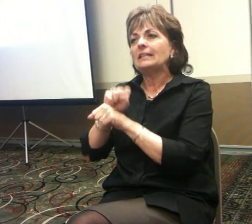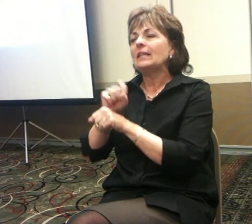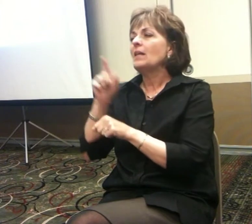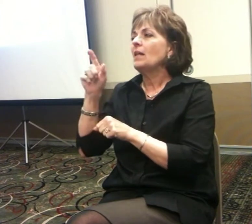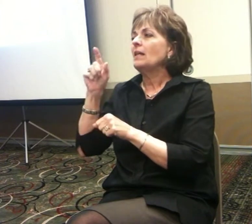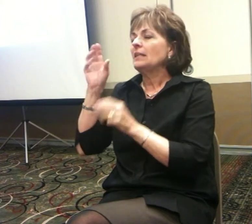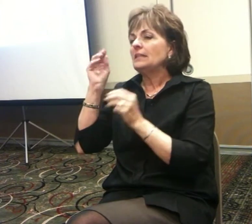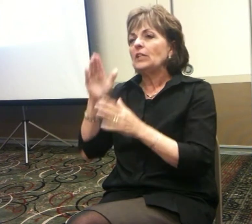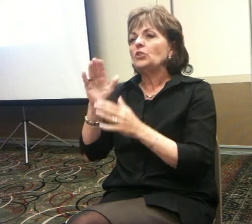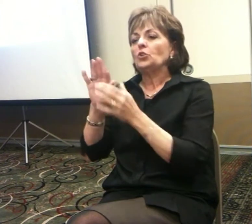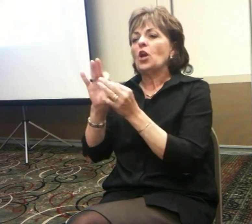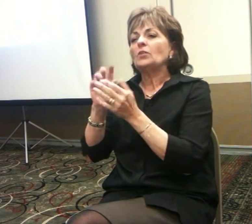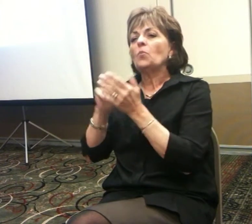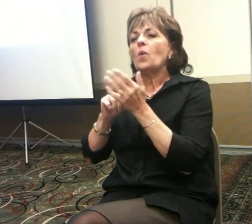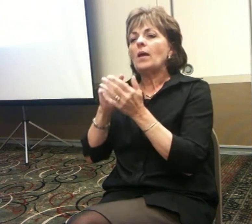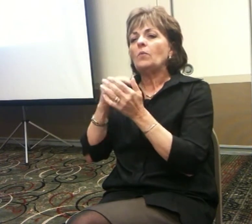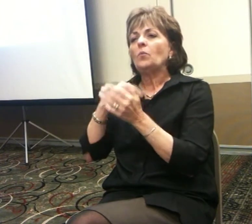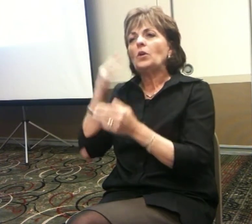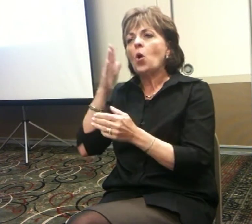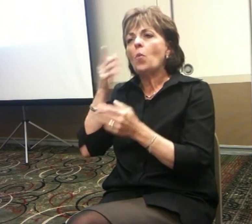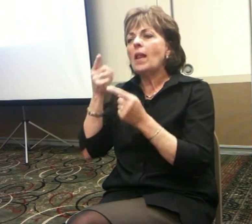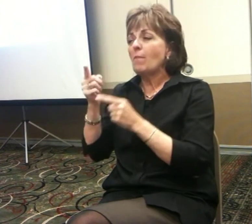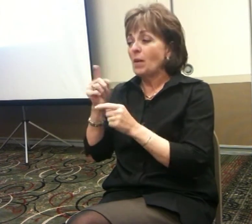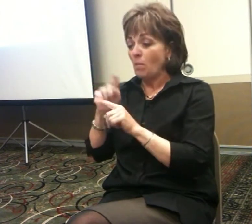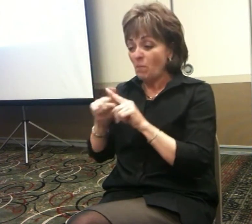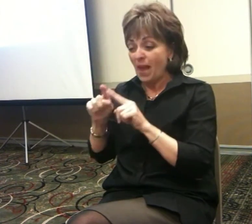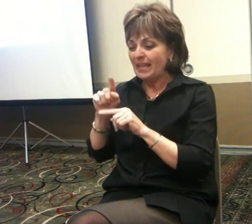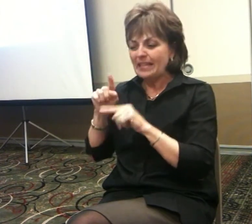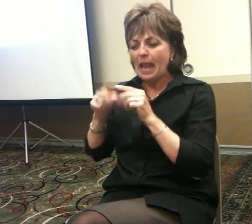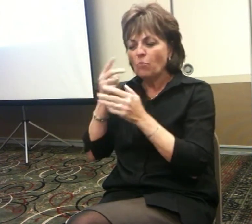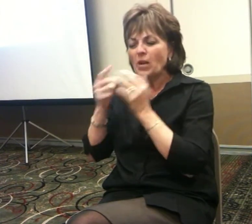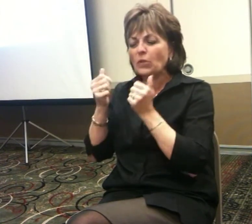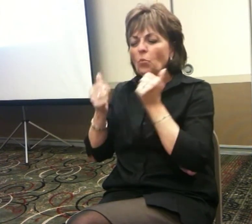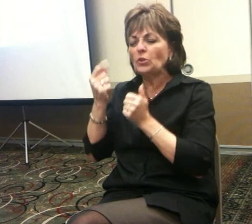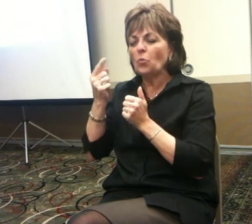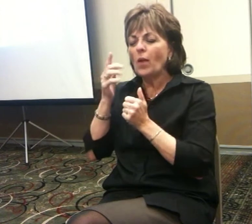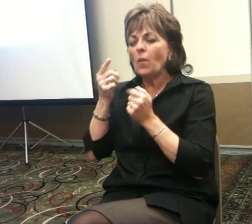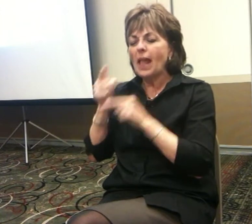going to happen, but it's unpredictable as to which one it's going to happen with. What might that tell you?